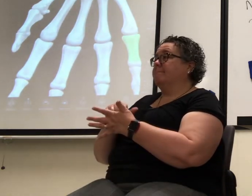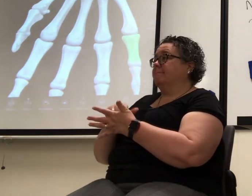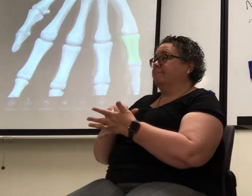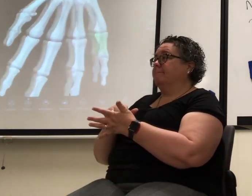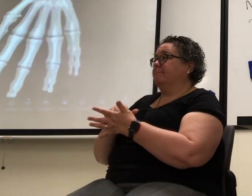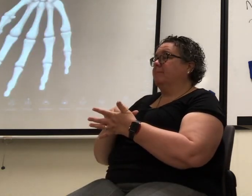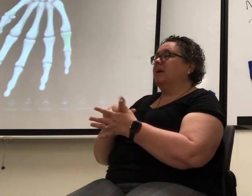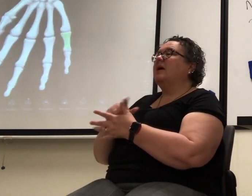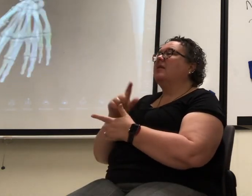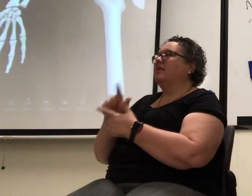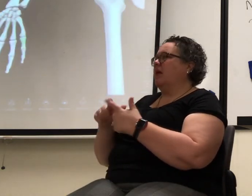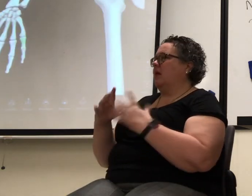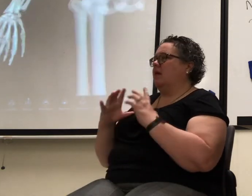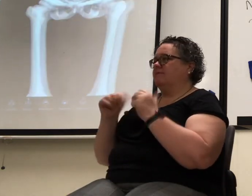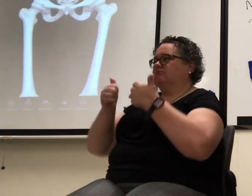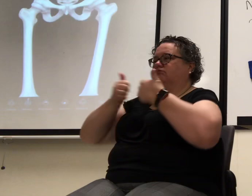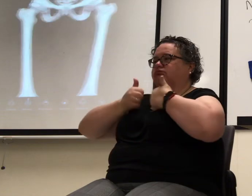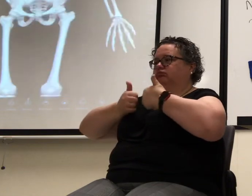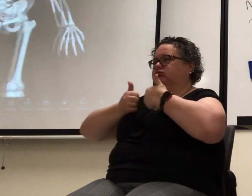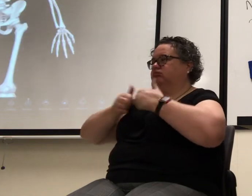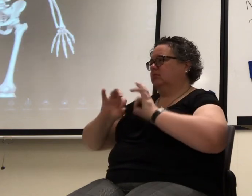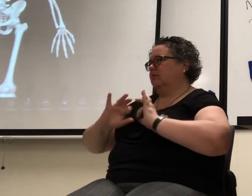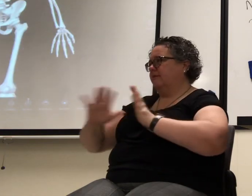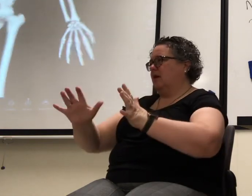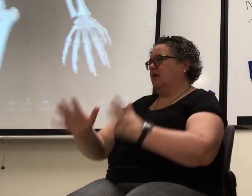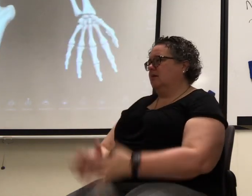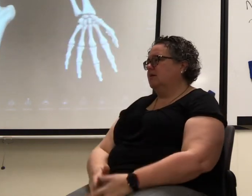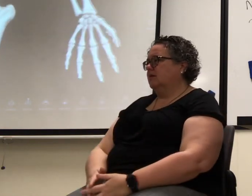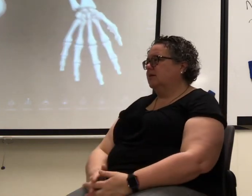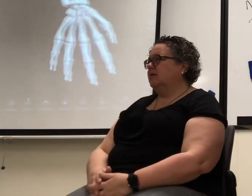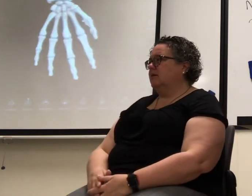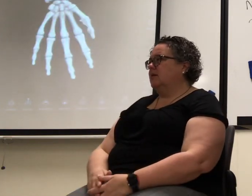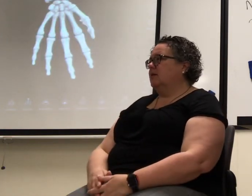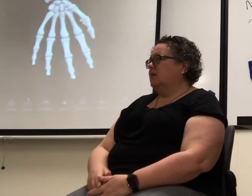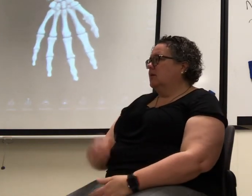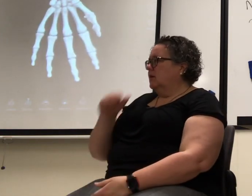then I'm gold. Let me go to the other